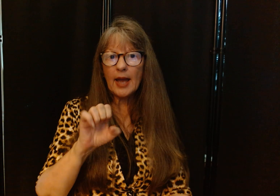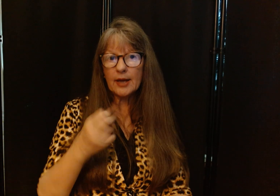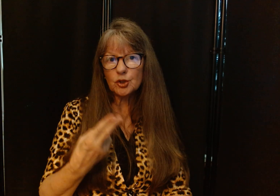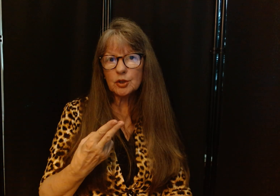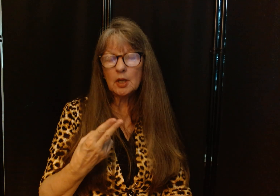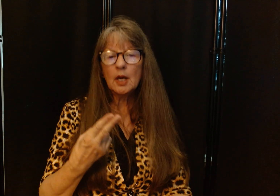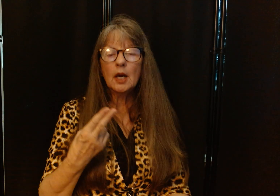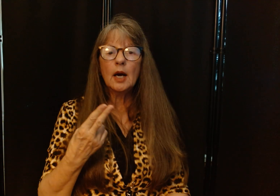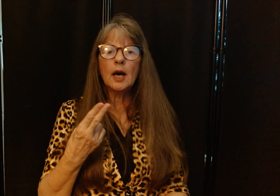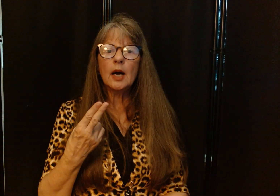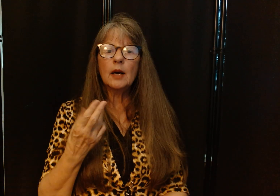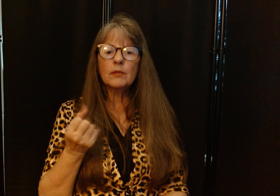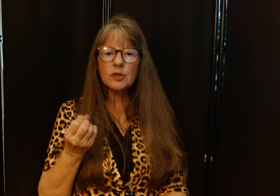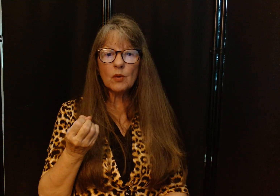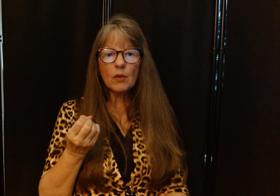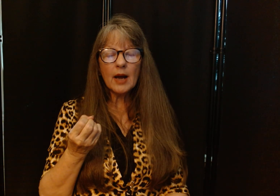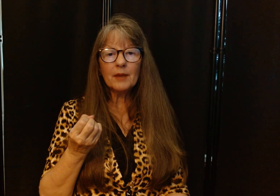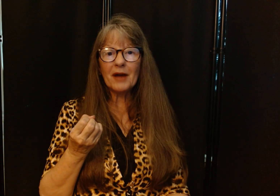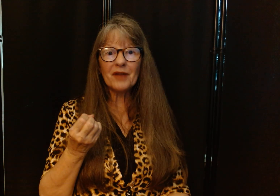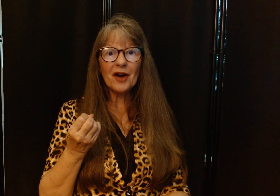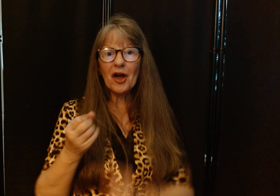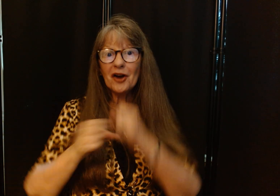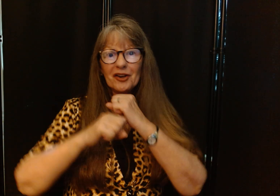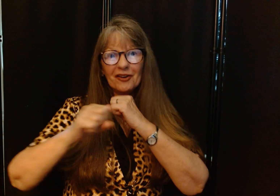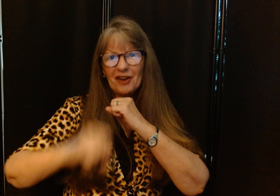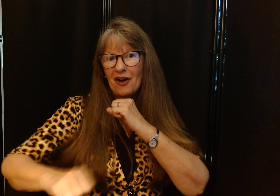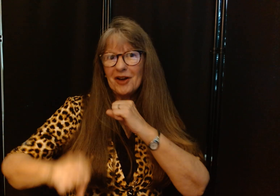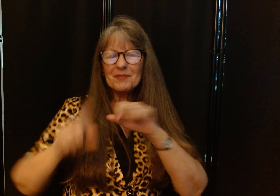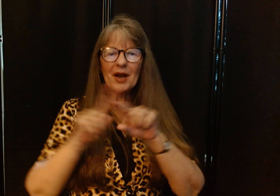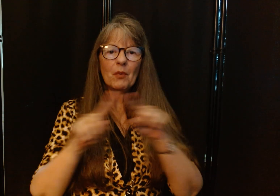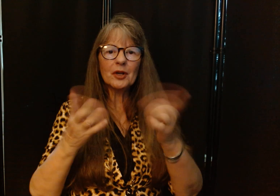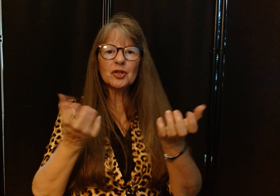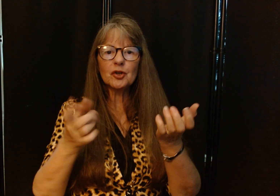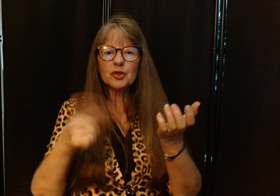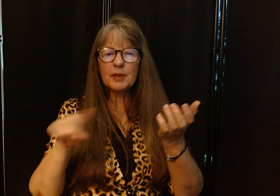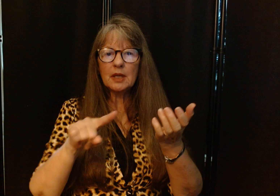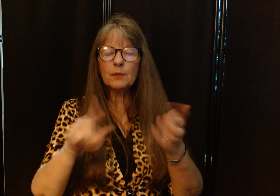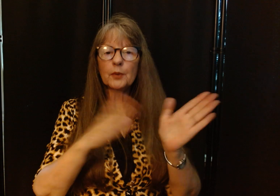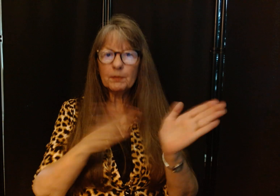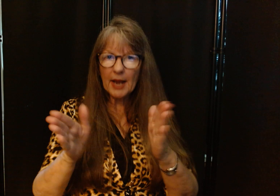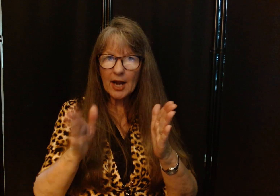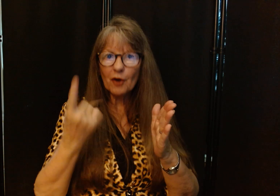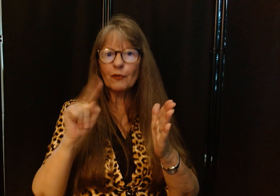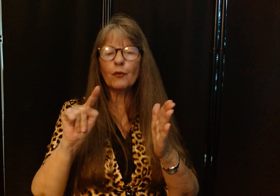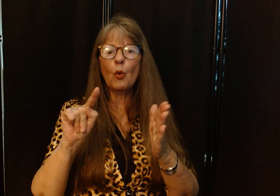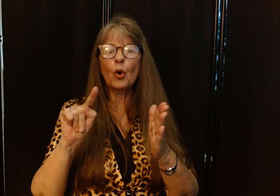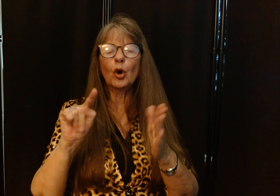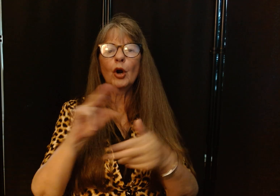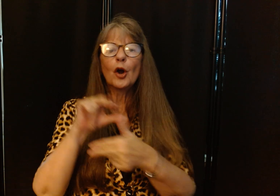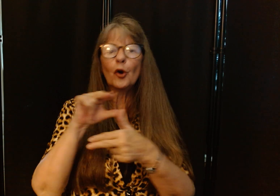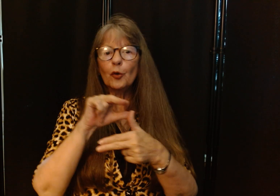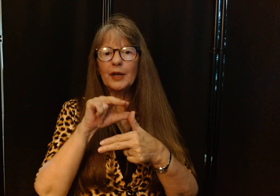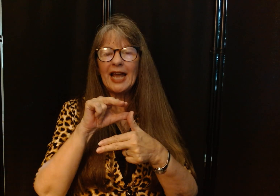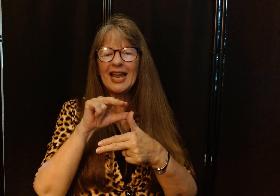cash. I've gone on and on and on, but I wanted y'all to be prepared for